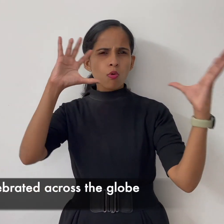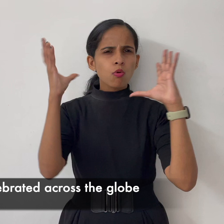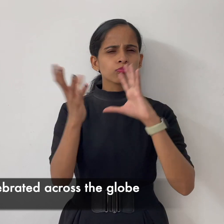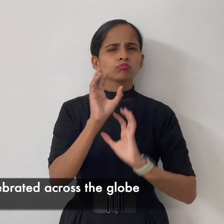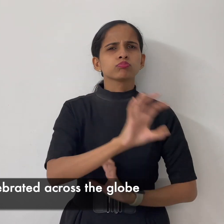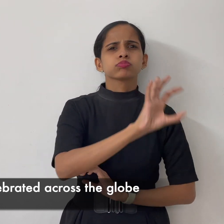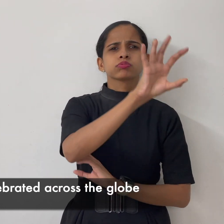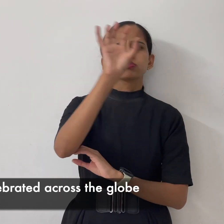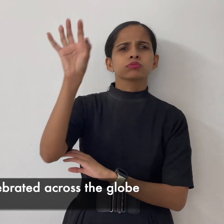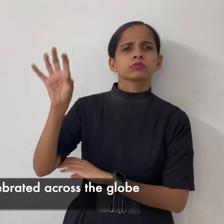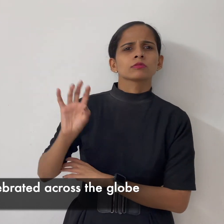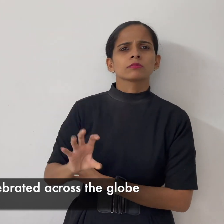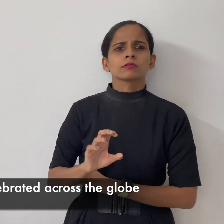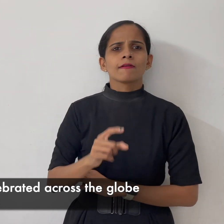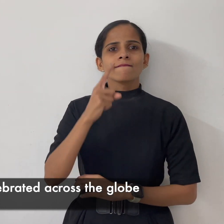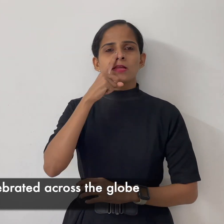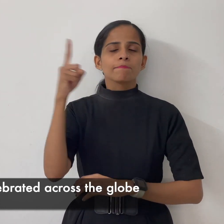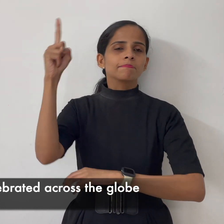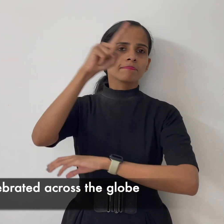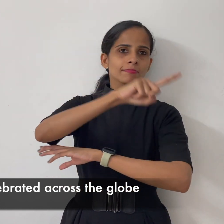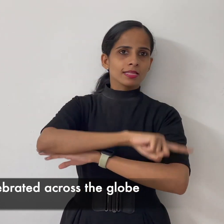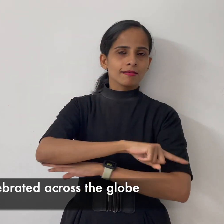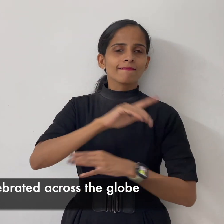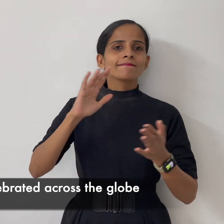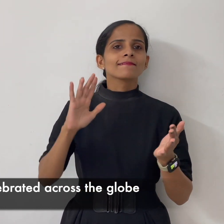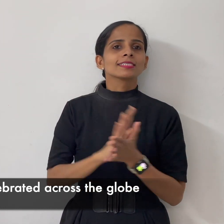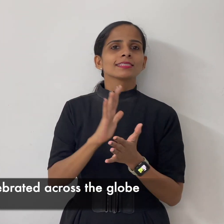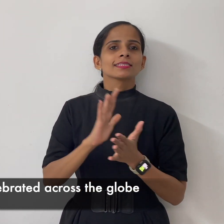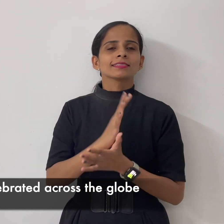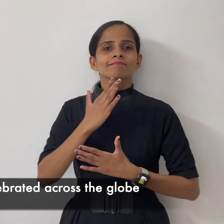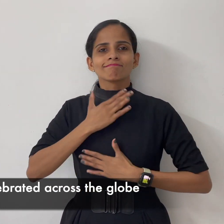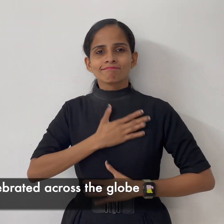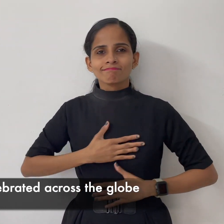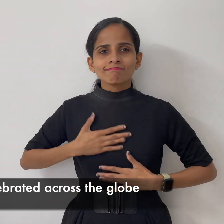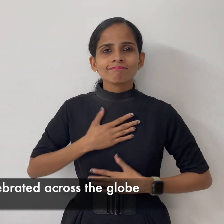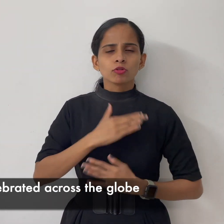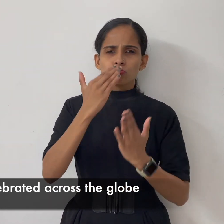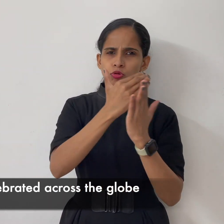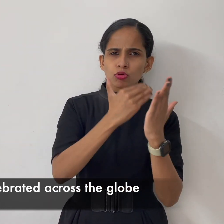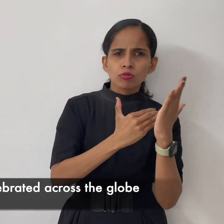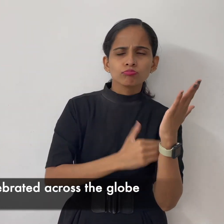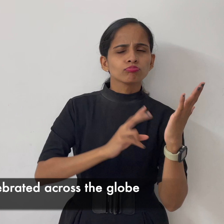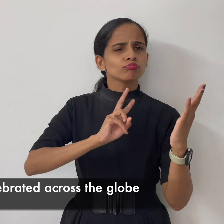Women's Day is celebrated across the globe.